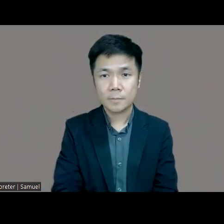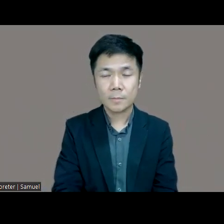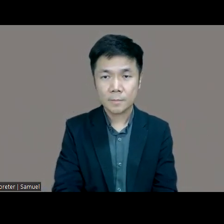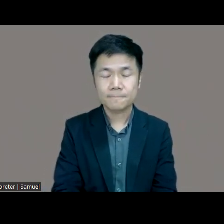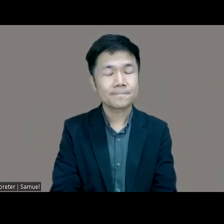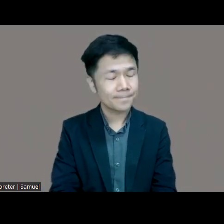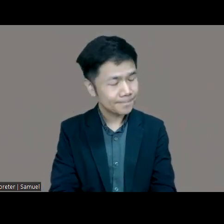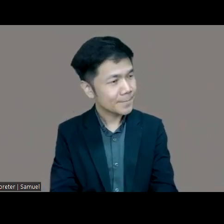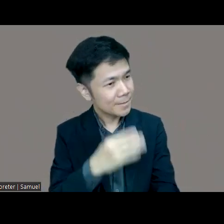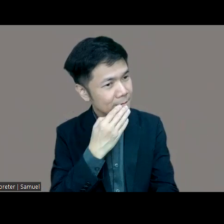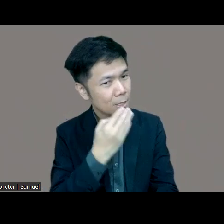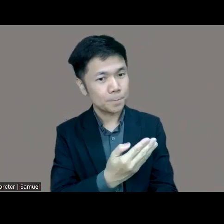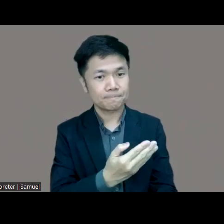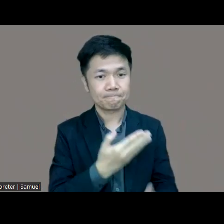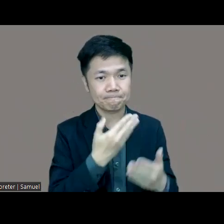Thank you, and it's a